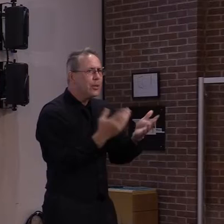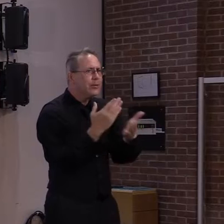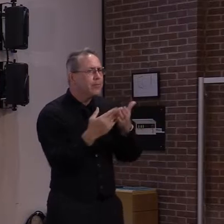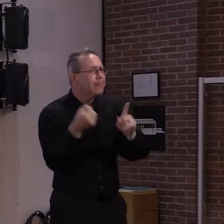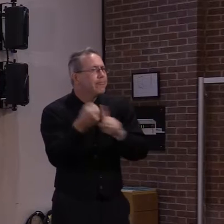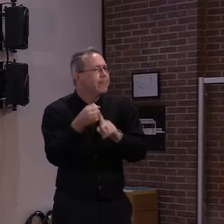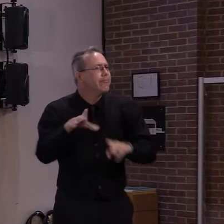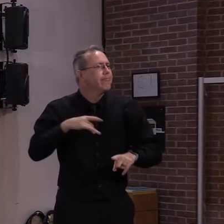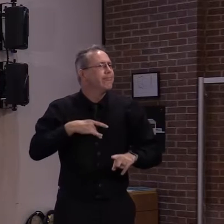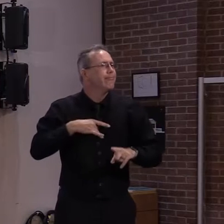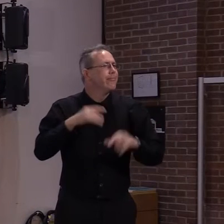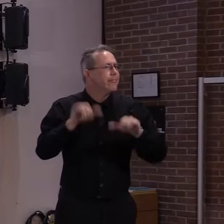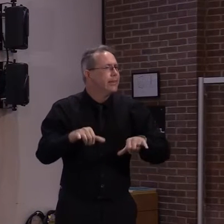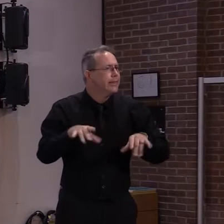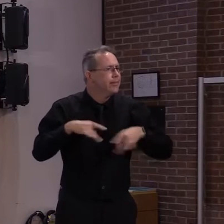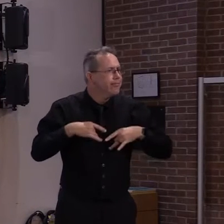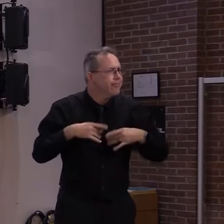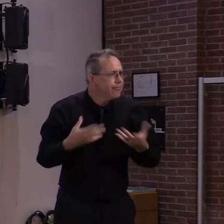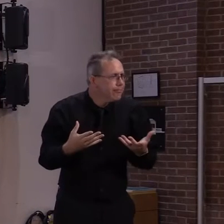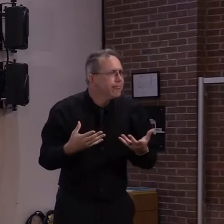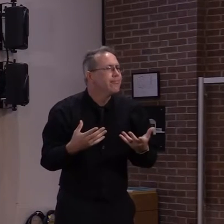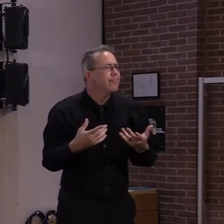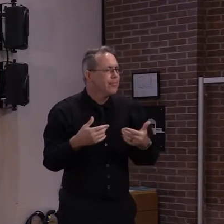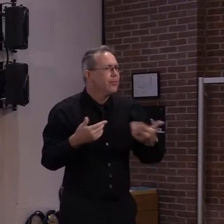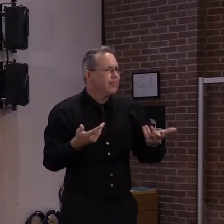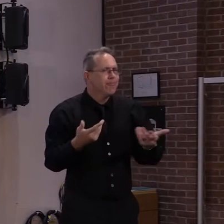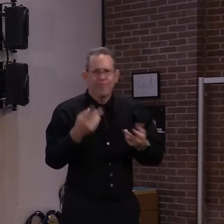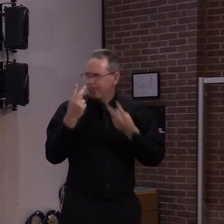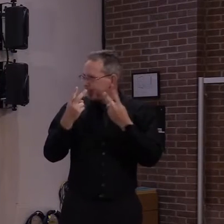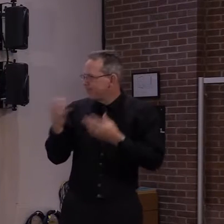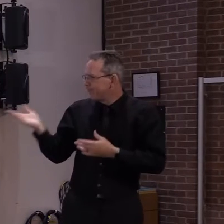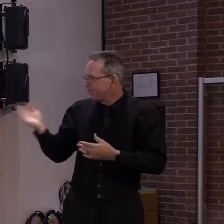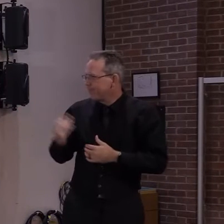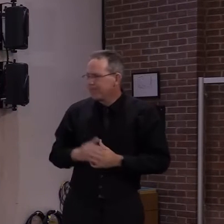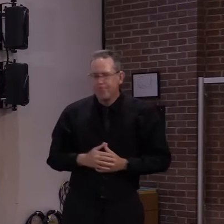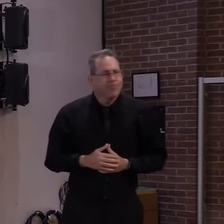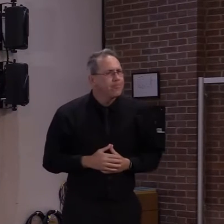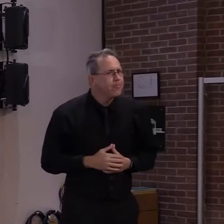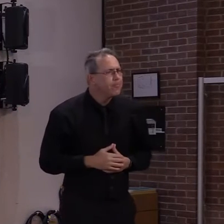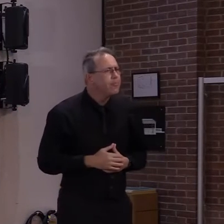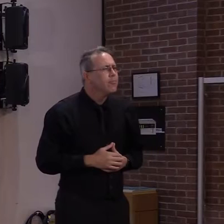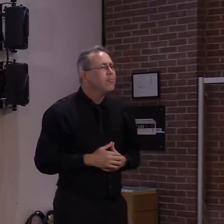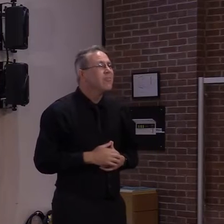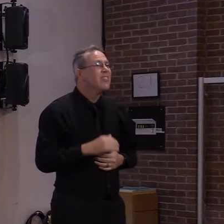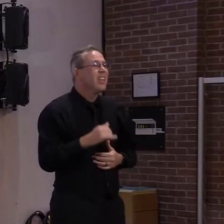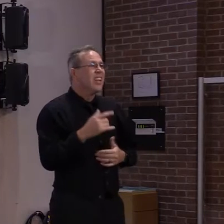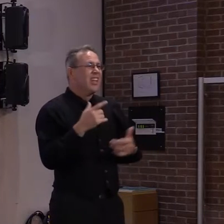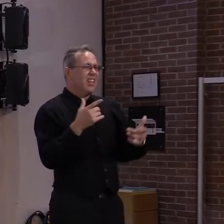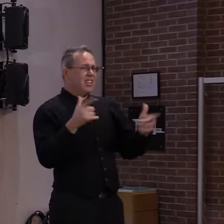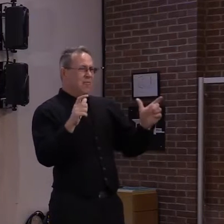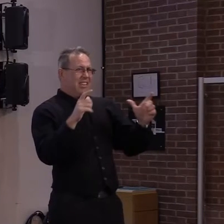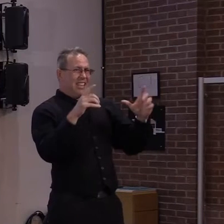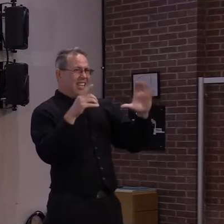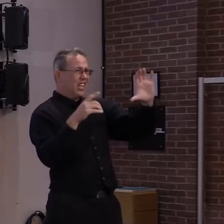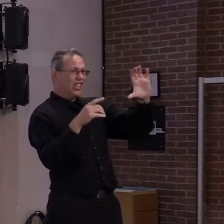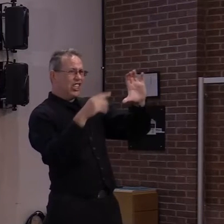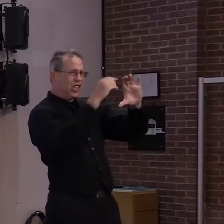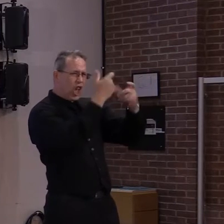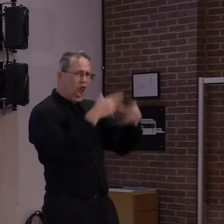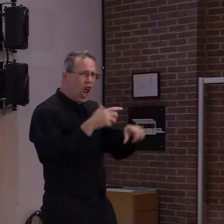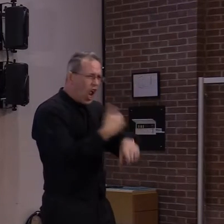the 418,000 Vermonters who are fully vaccinated in our state. Again, 630 breakthrough cases among